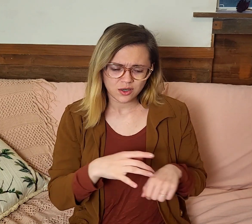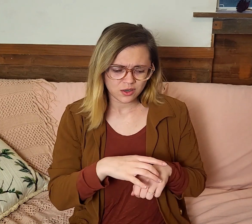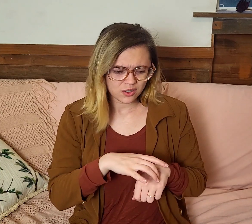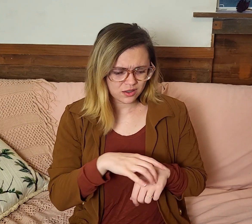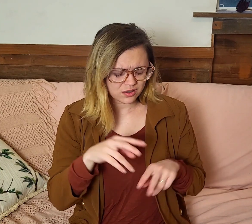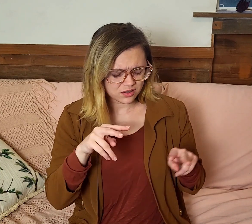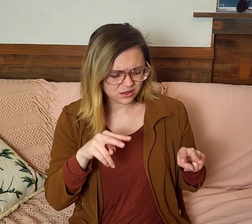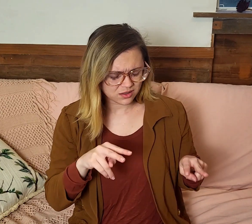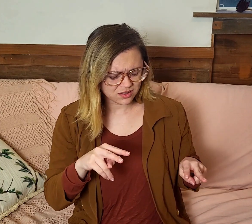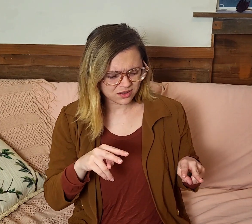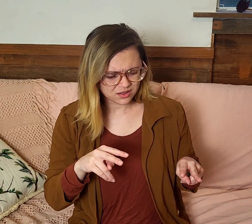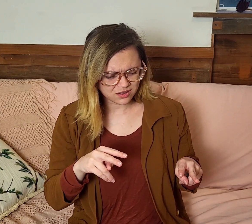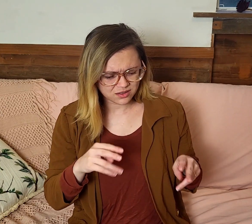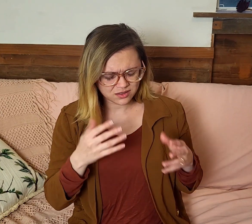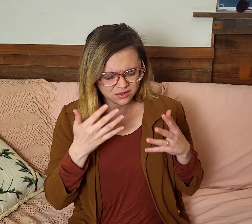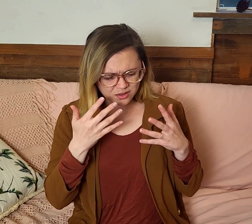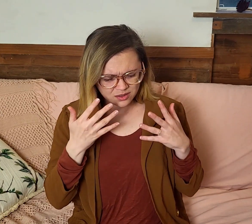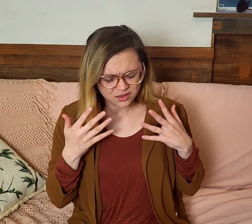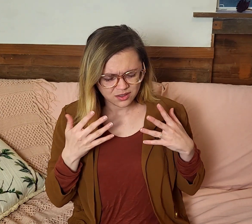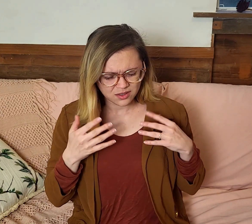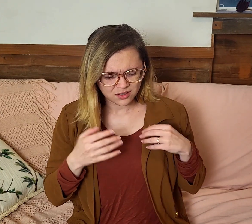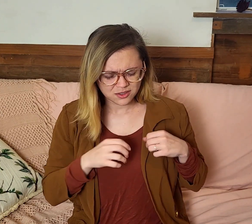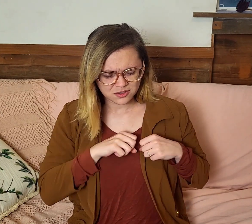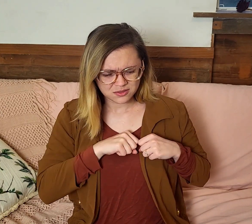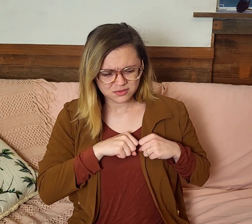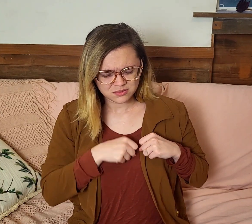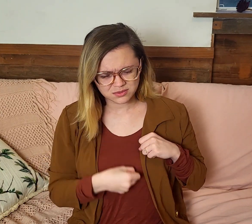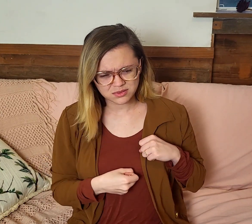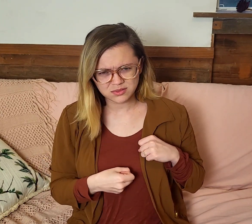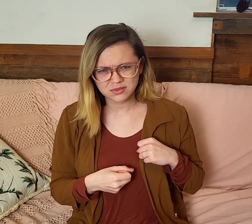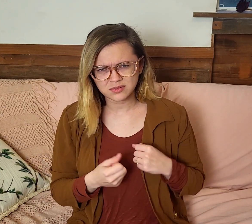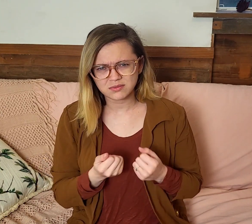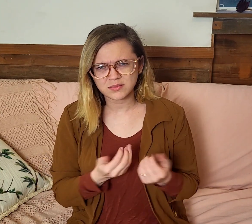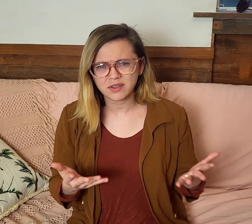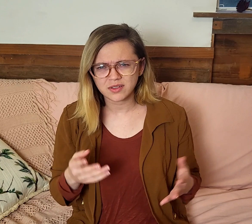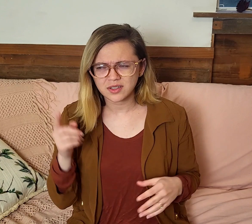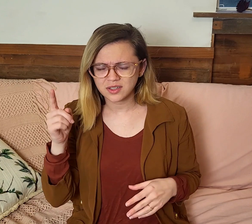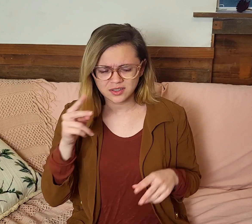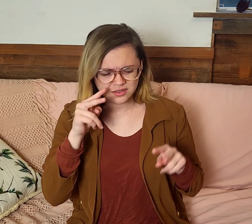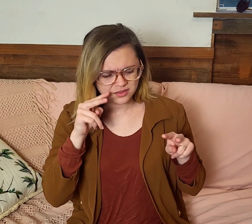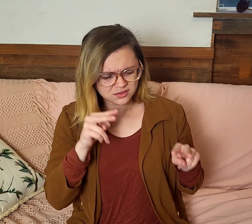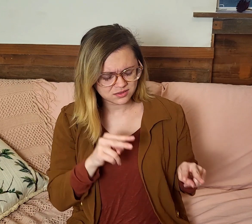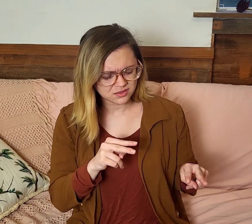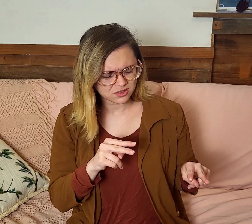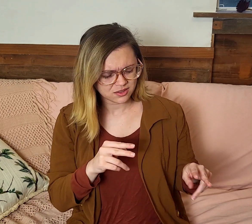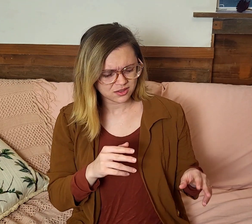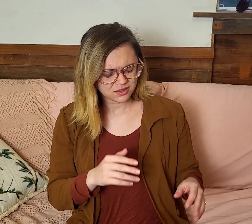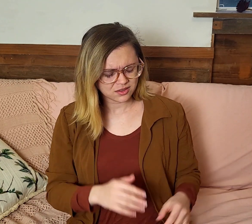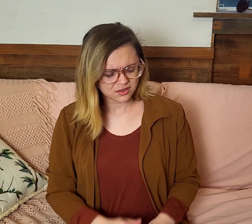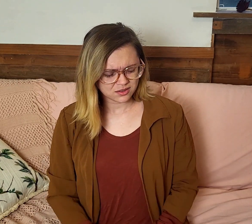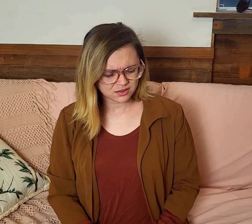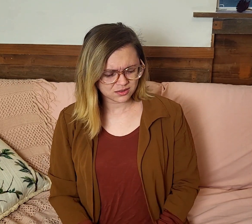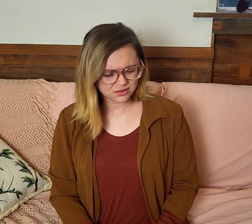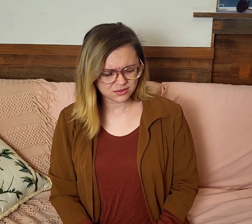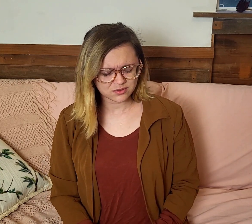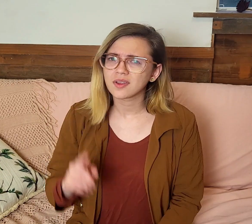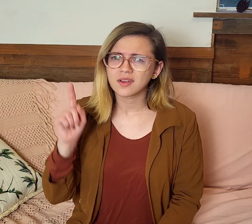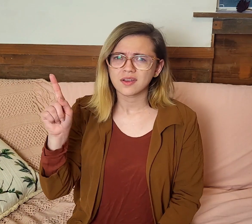at his creation, and was sad and heartbroken at everything that he saw. He